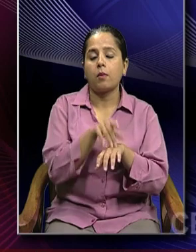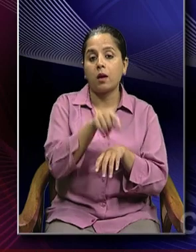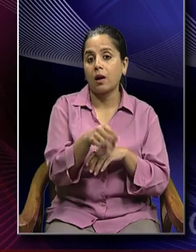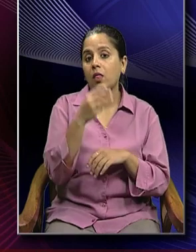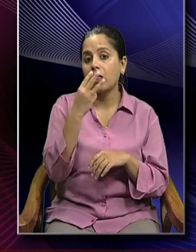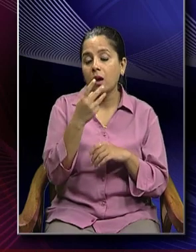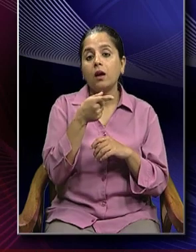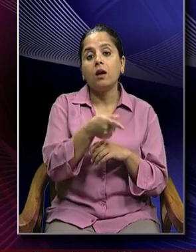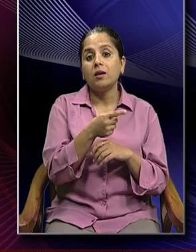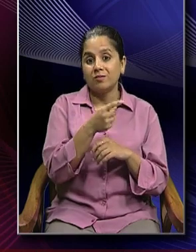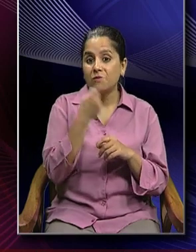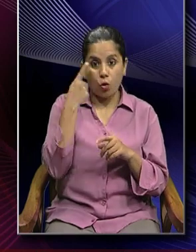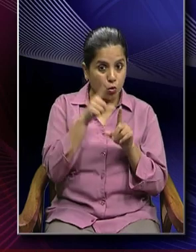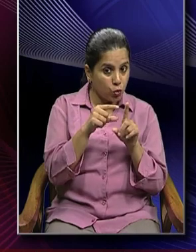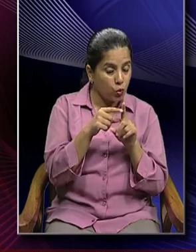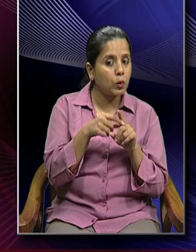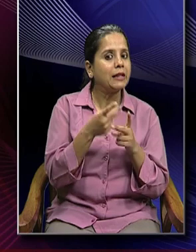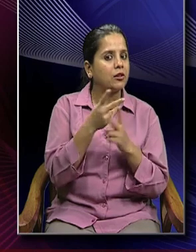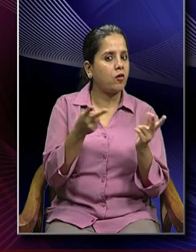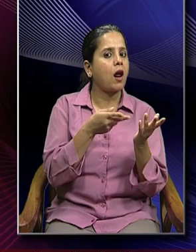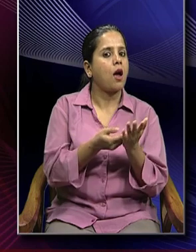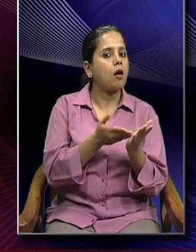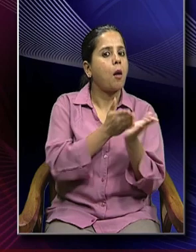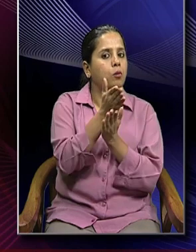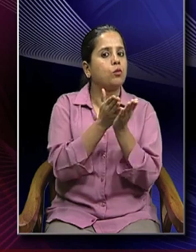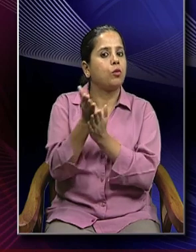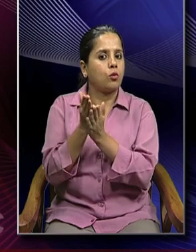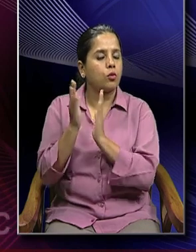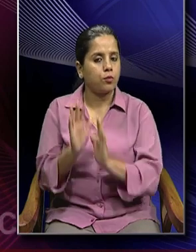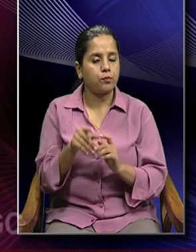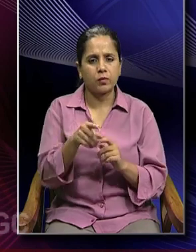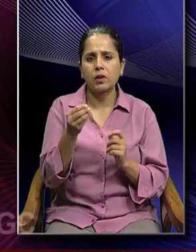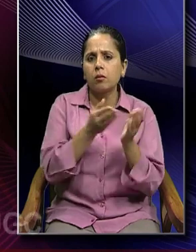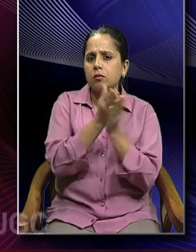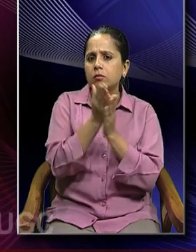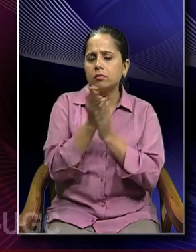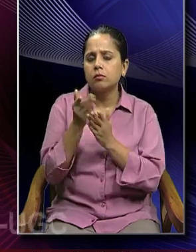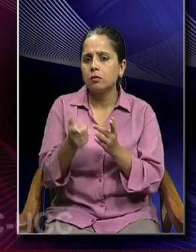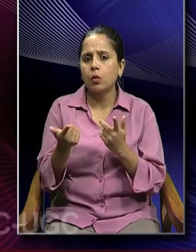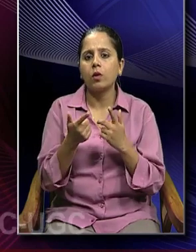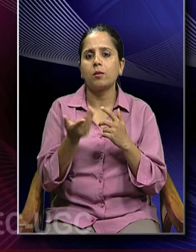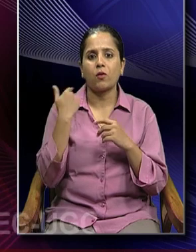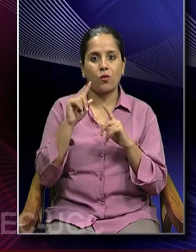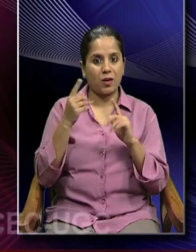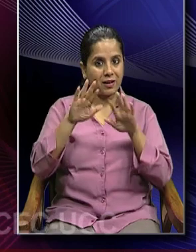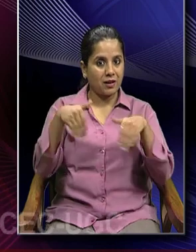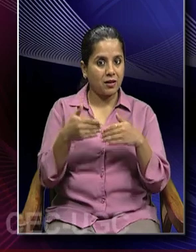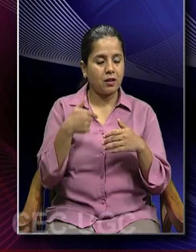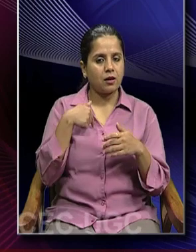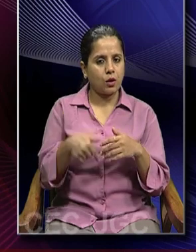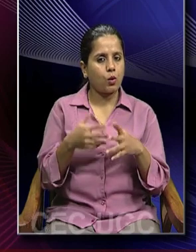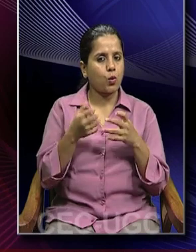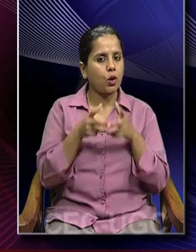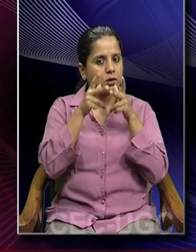different approaches to facilitate this analysis. Some of these approaches in the introductory part I tried to tell